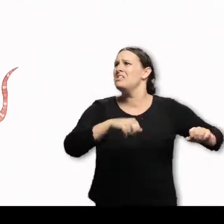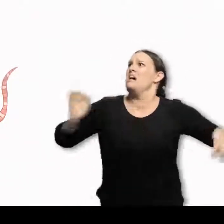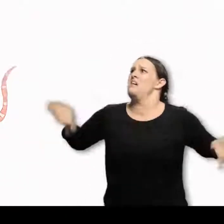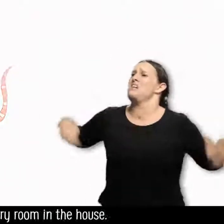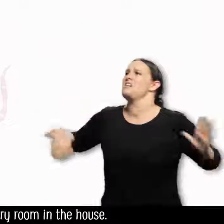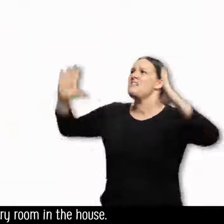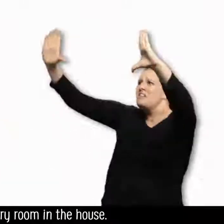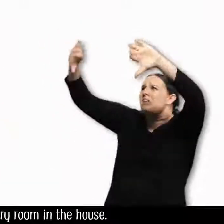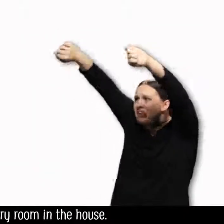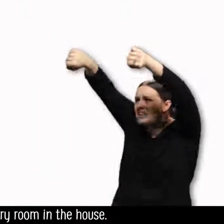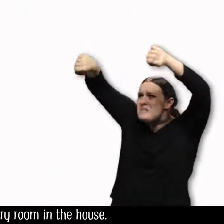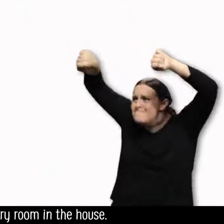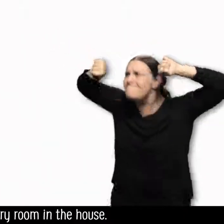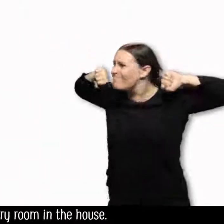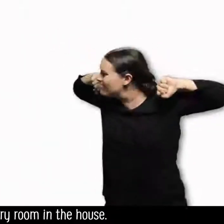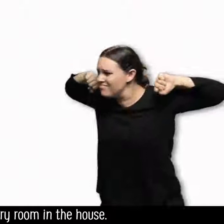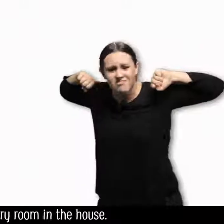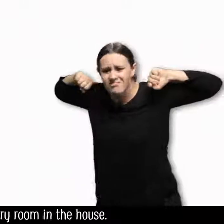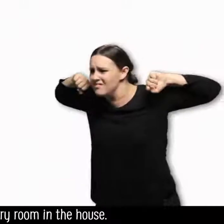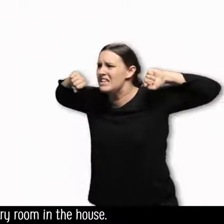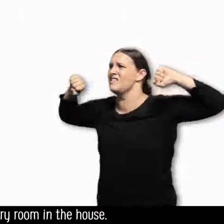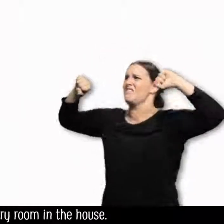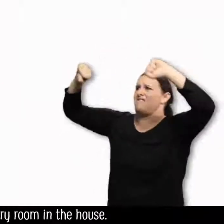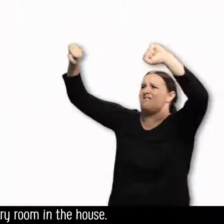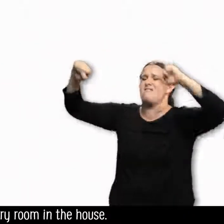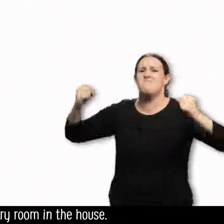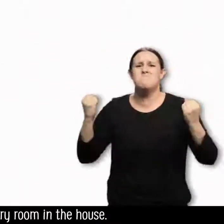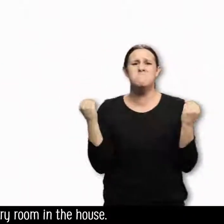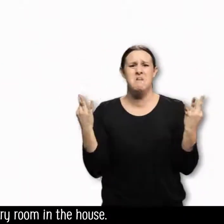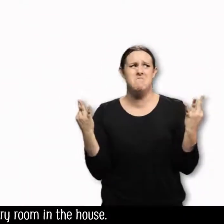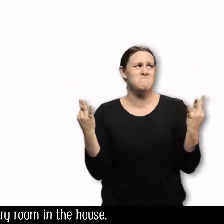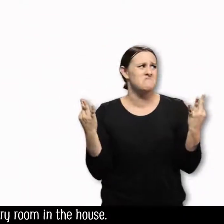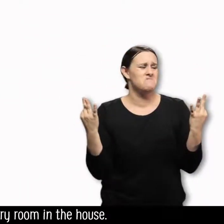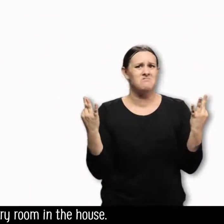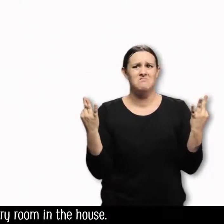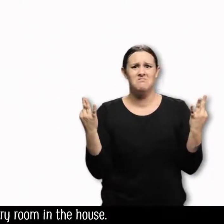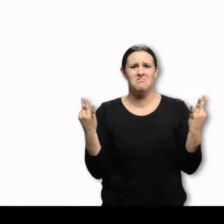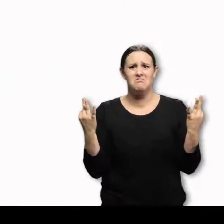as she searched every room in the house